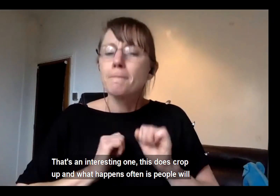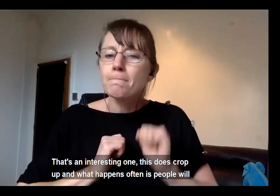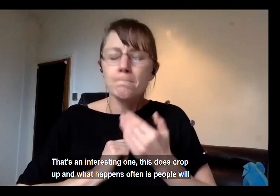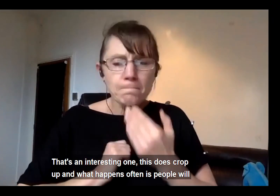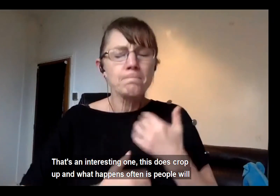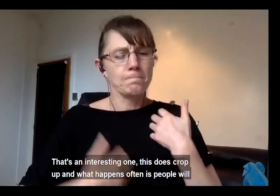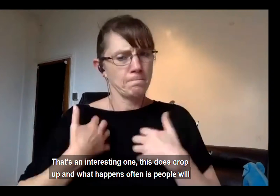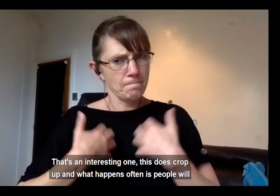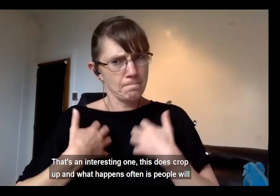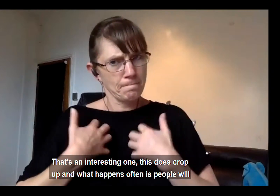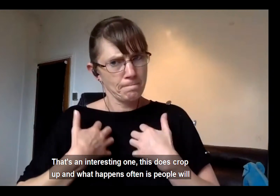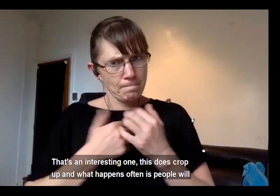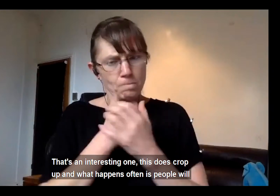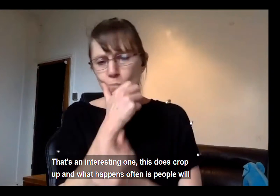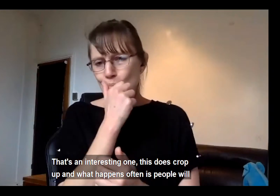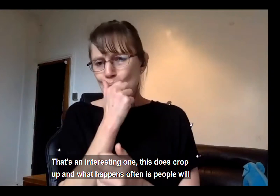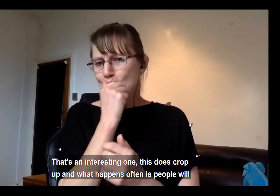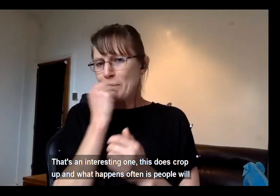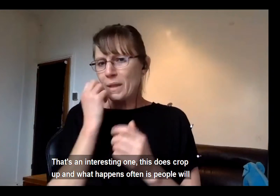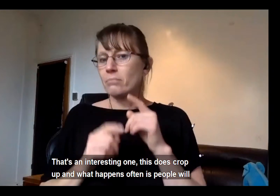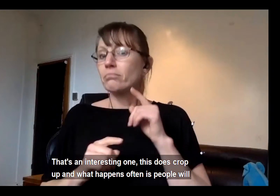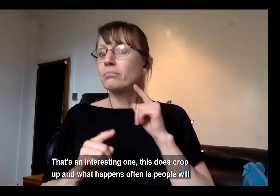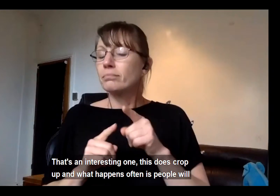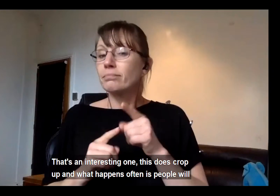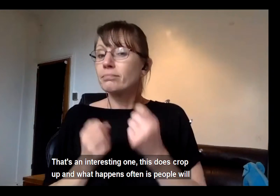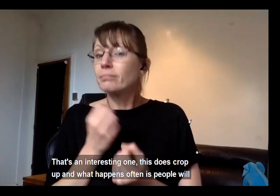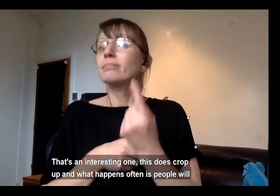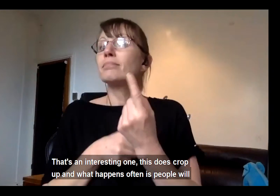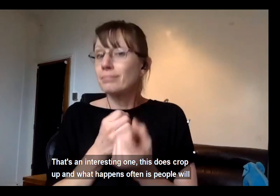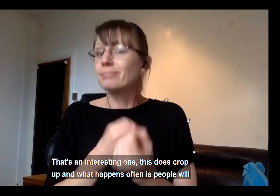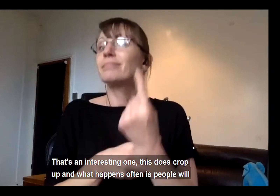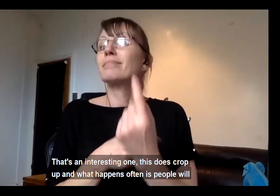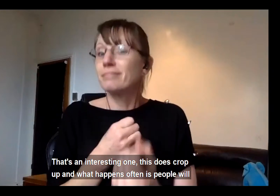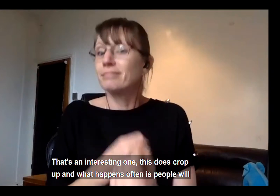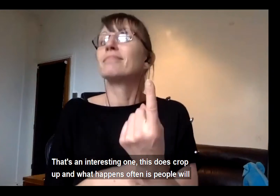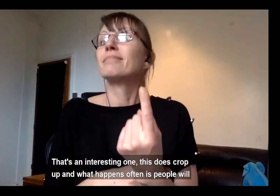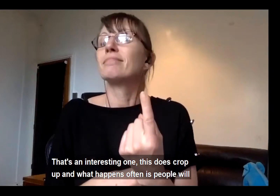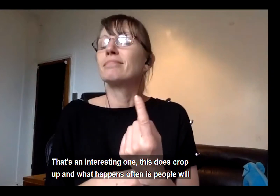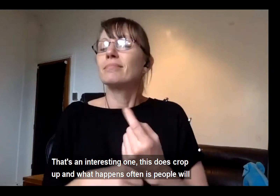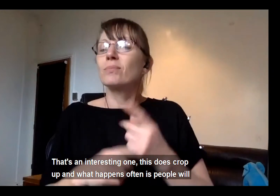interesting one. This does crop up, and